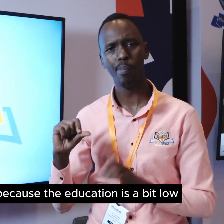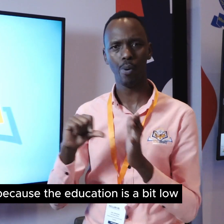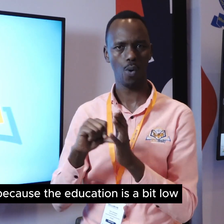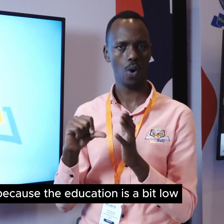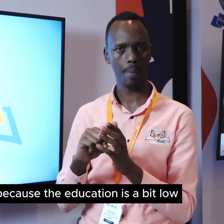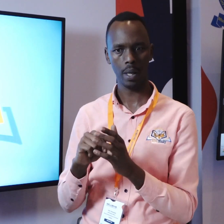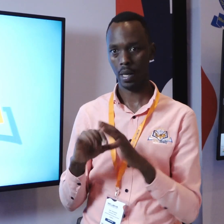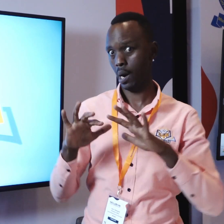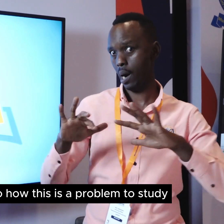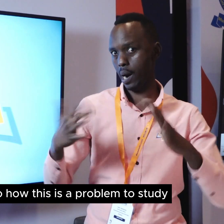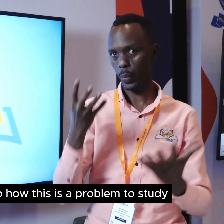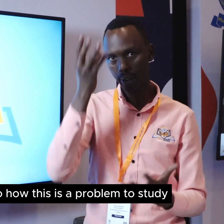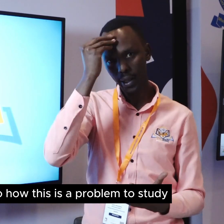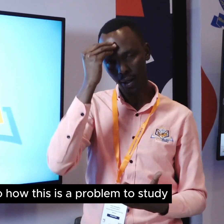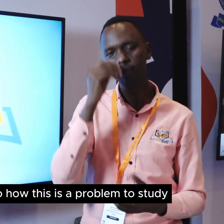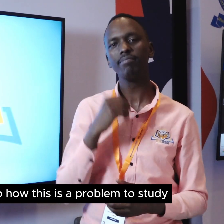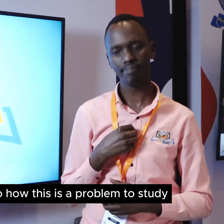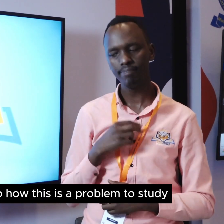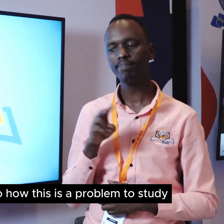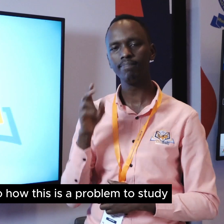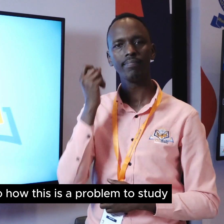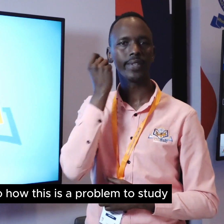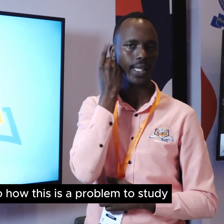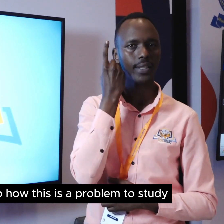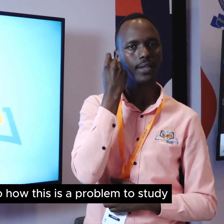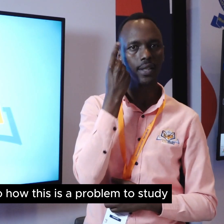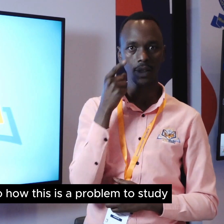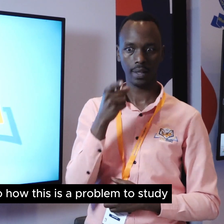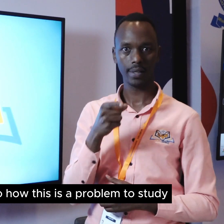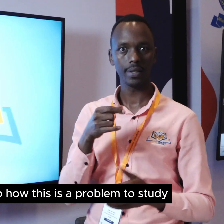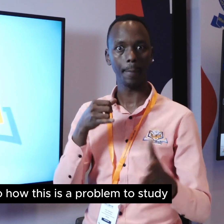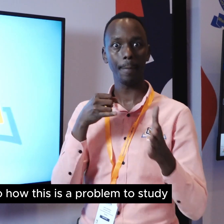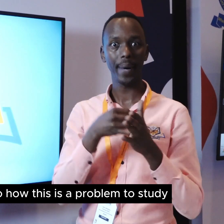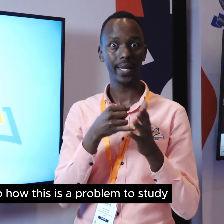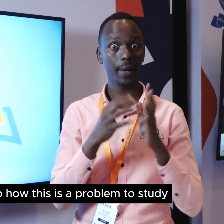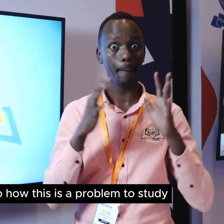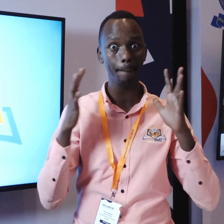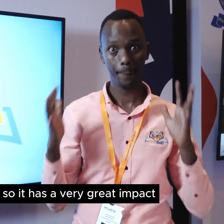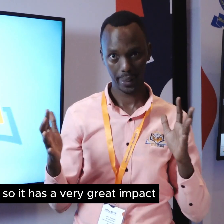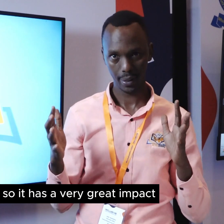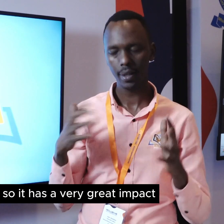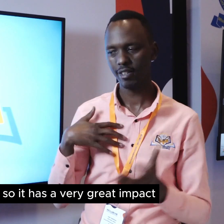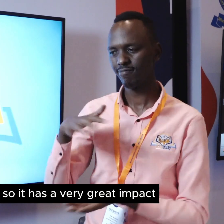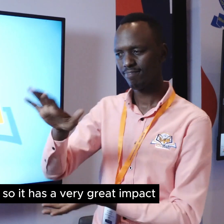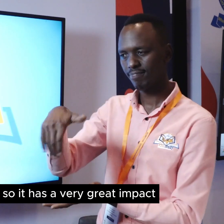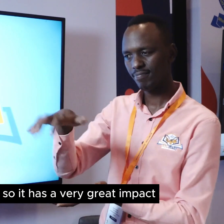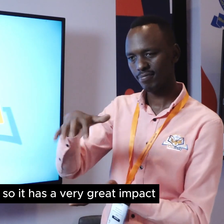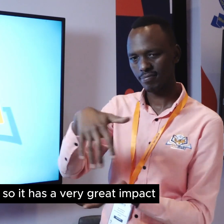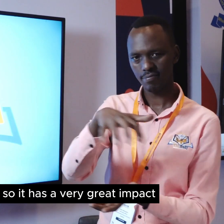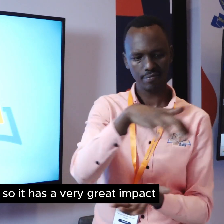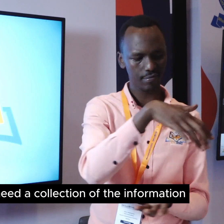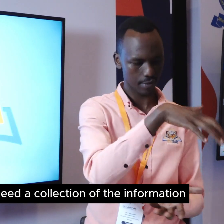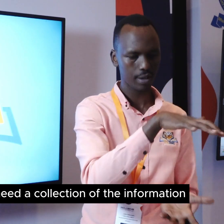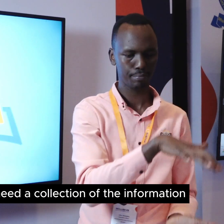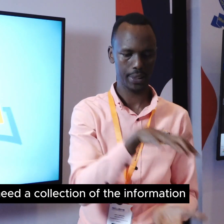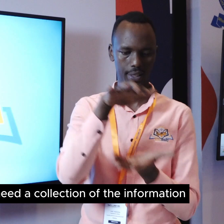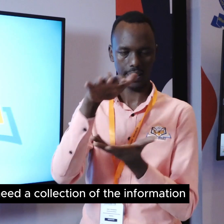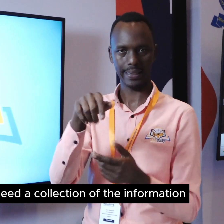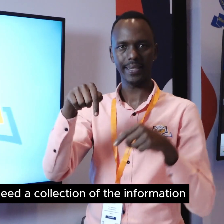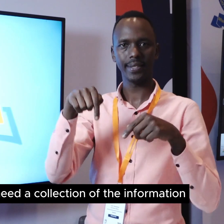low, so how this is a problem to study. So it has a very great impact. So I did a collection